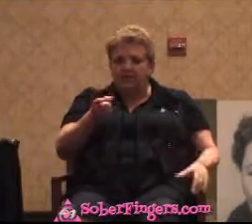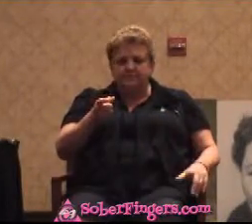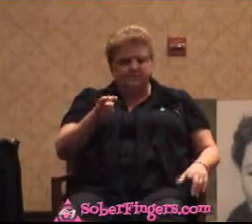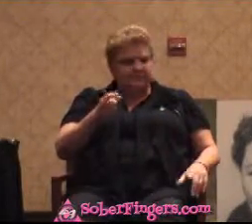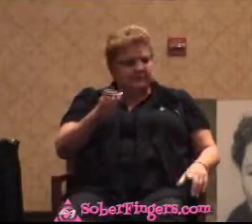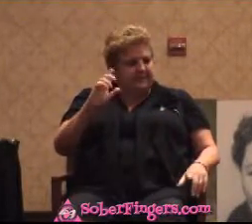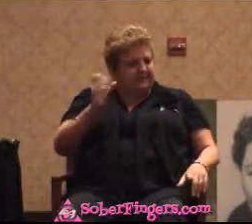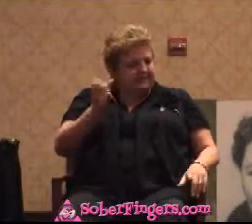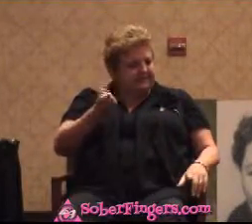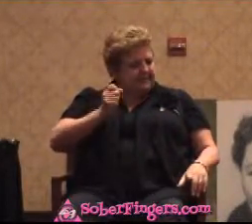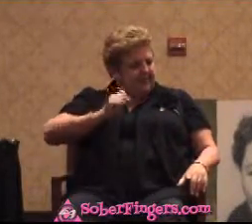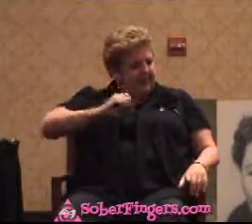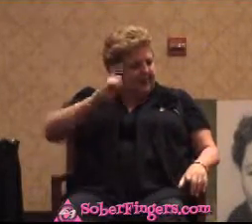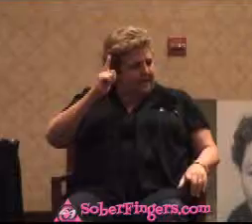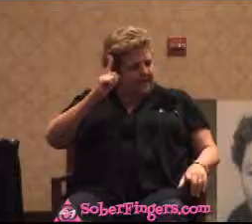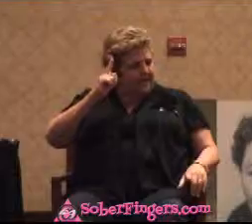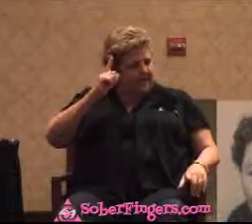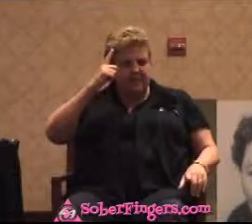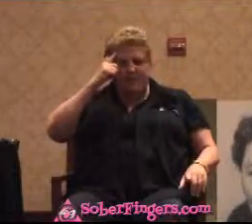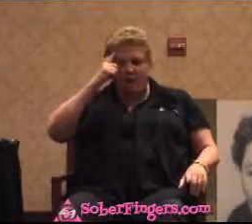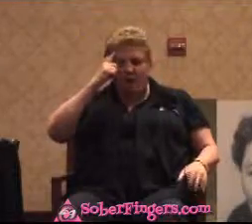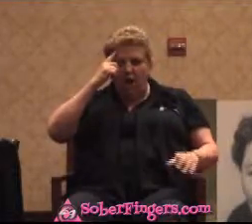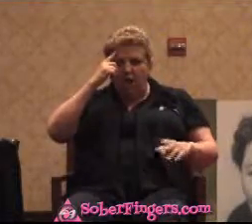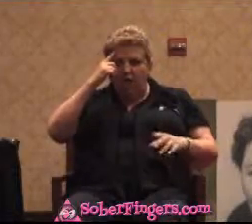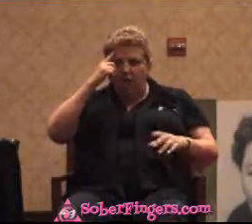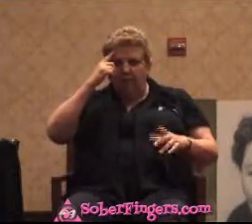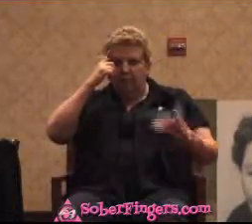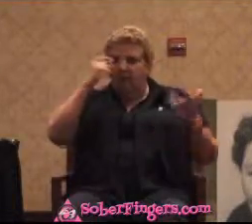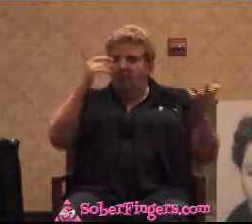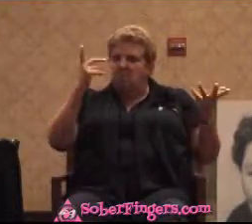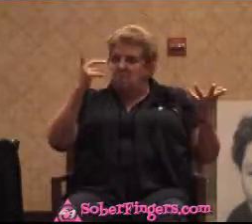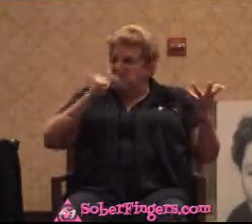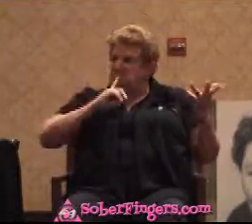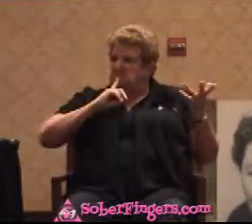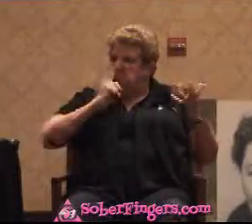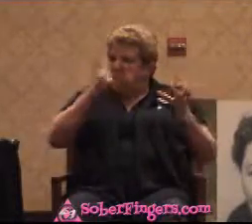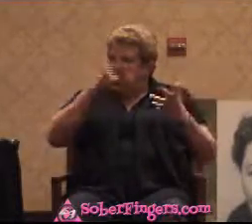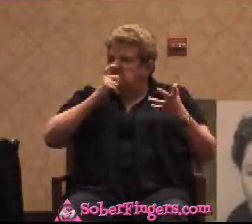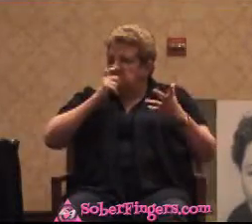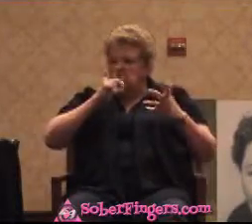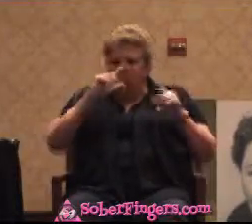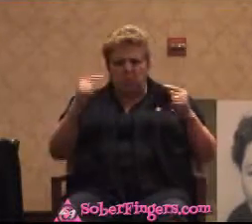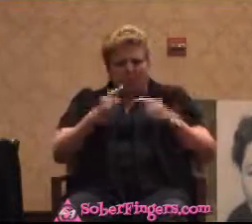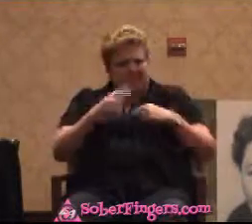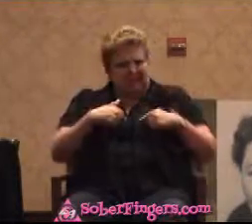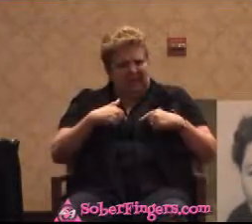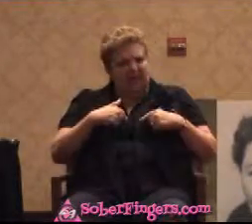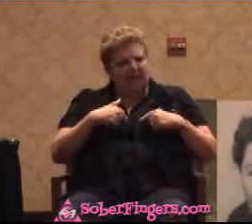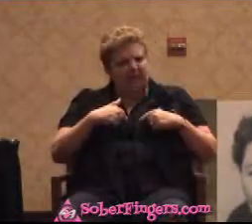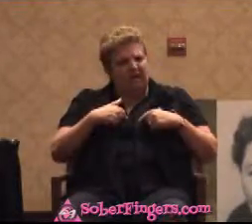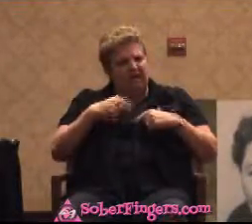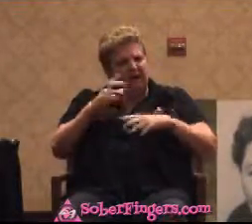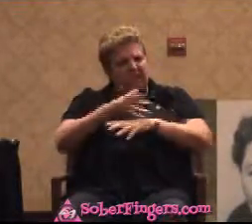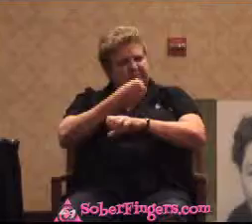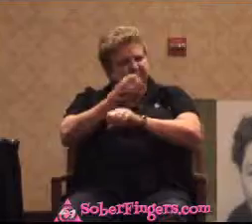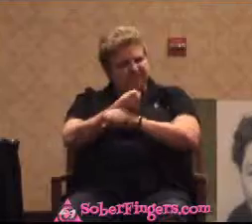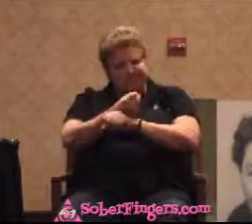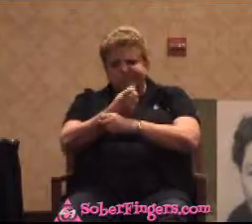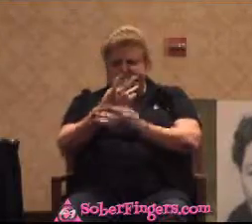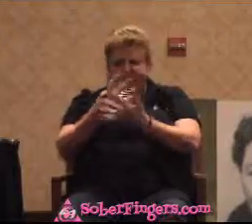the thought crossed my mind that surely one drink won't hurt me. I've been locked up. Surely one won't